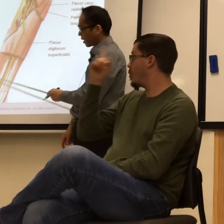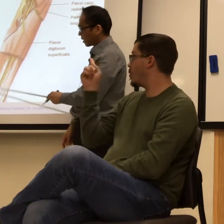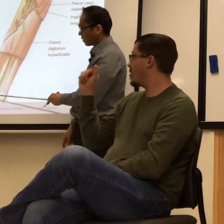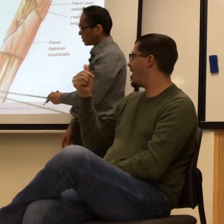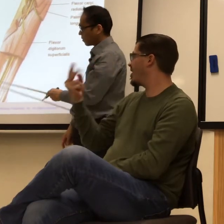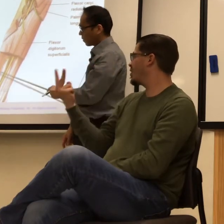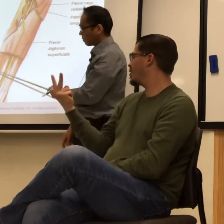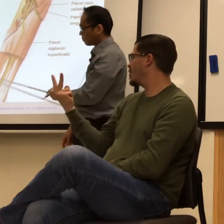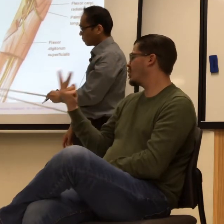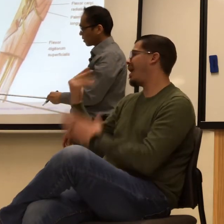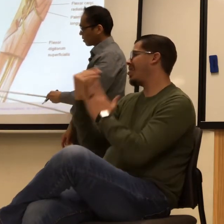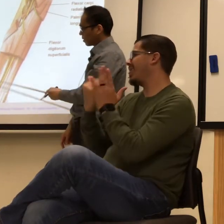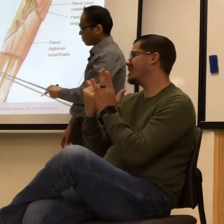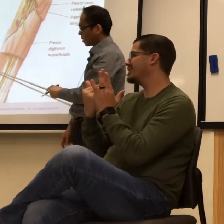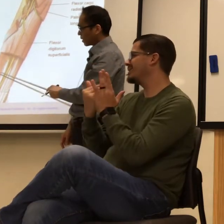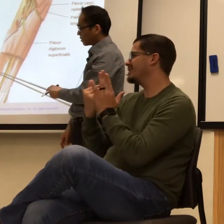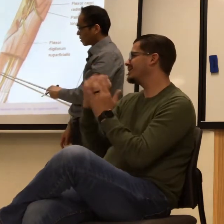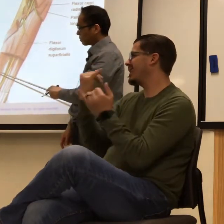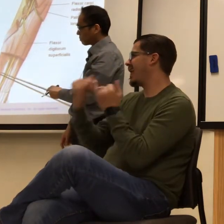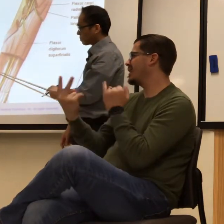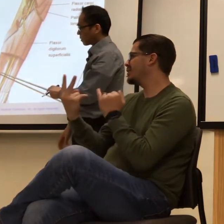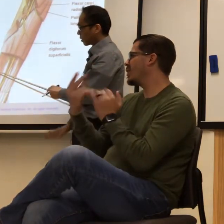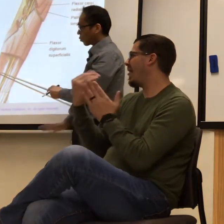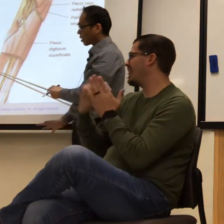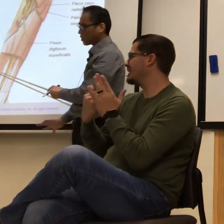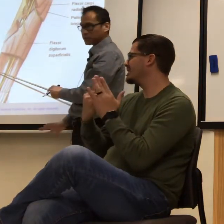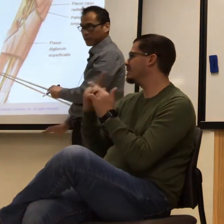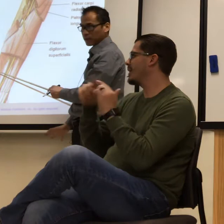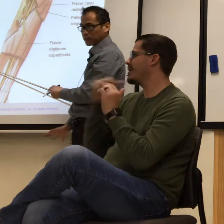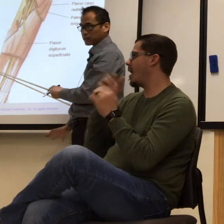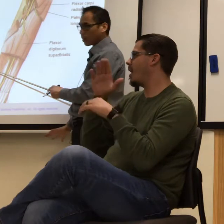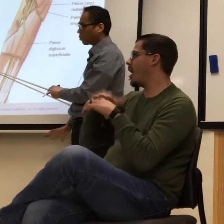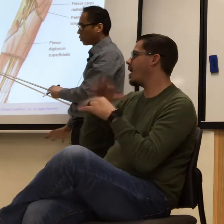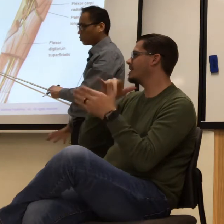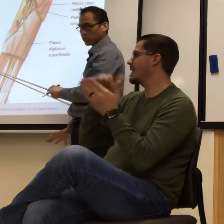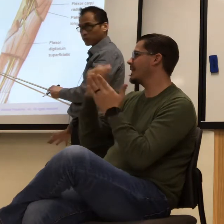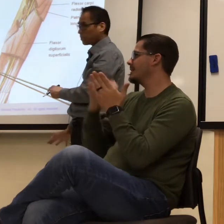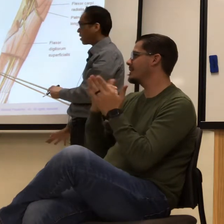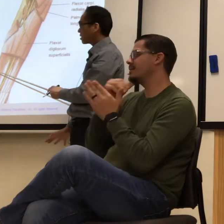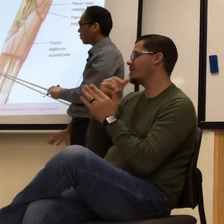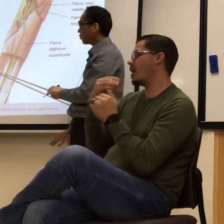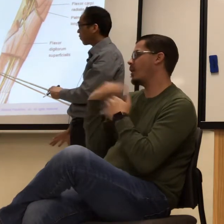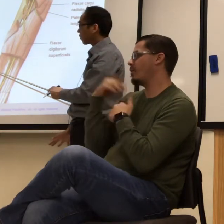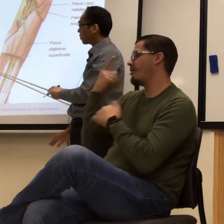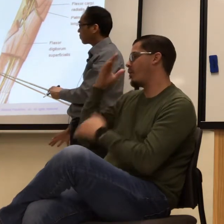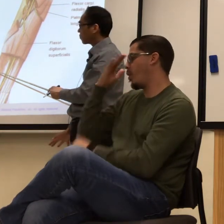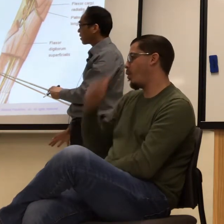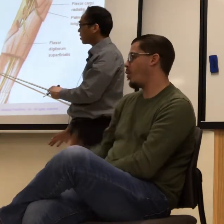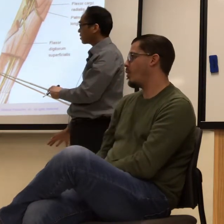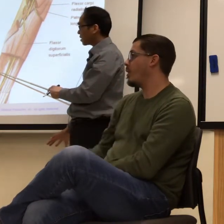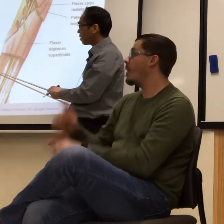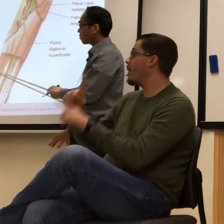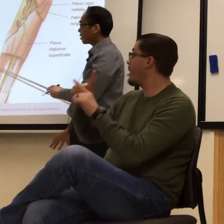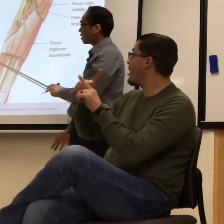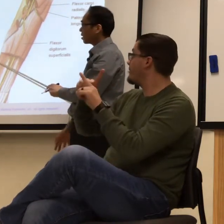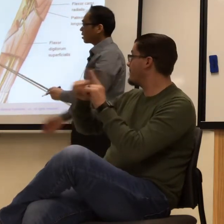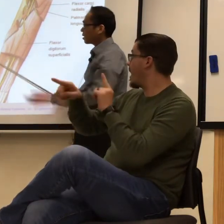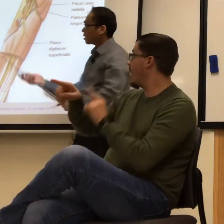two, I listed them, but they weren't on your study list, so I won't hold you responsible for them.